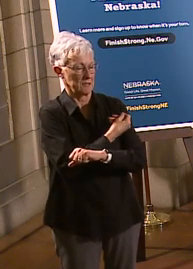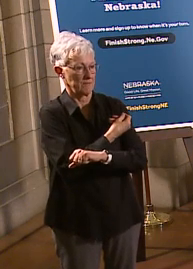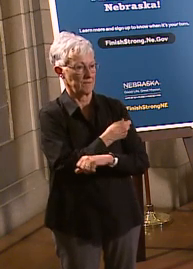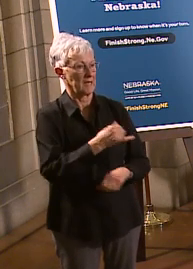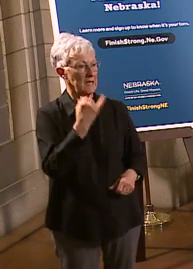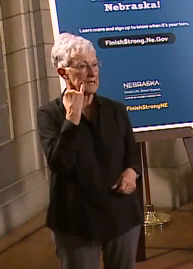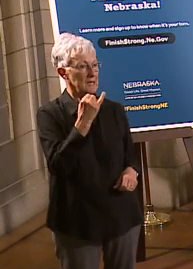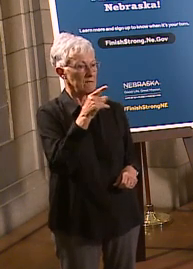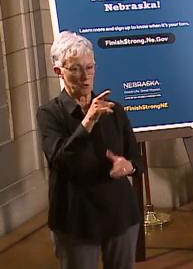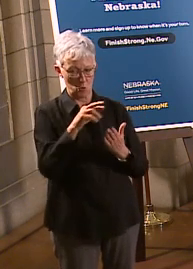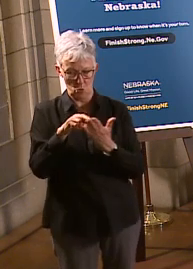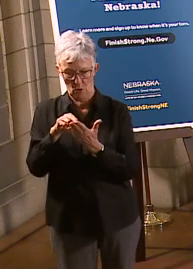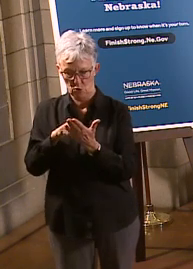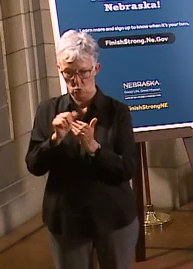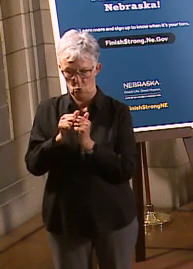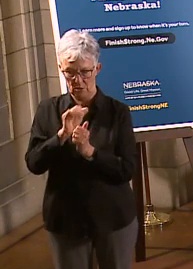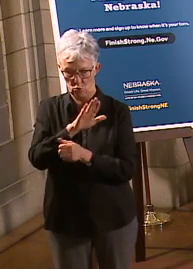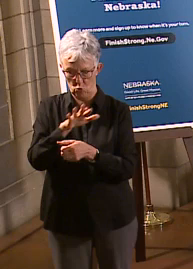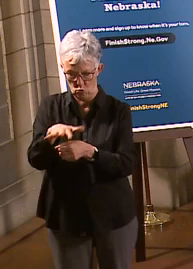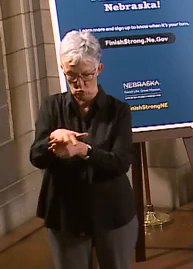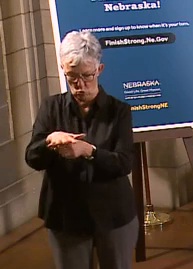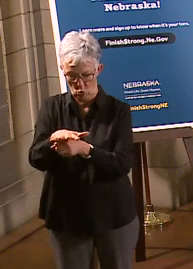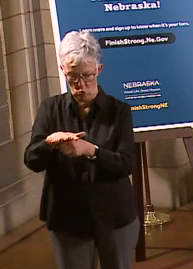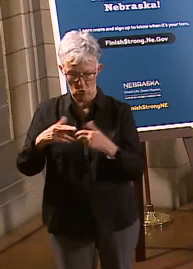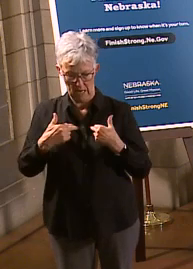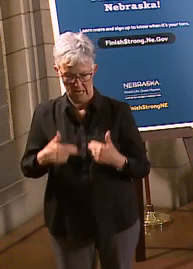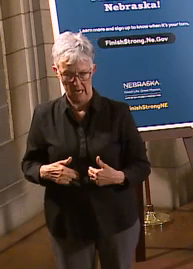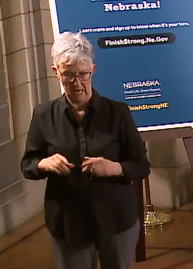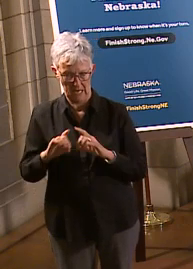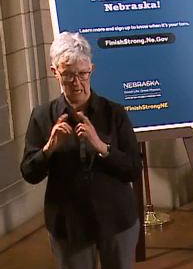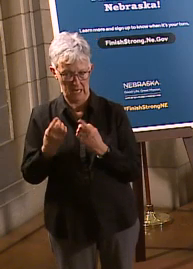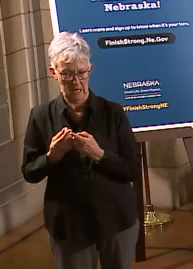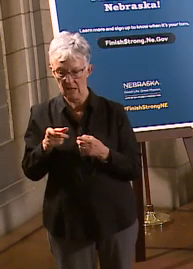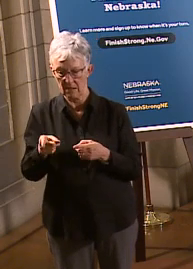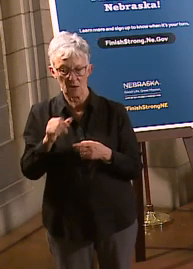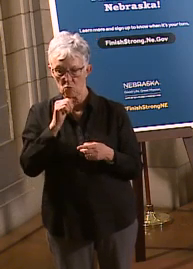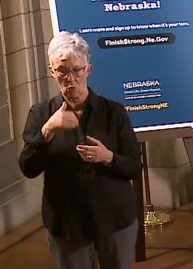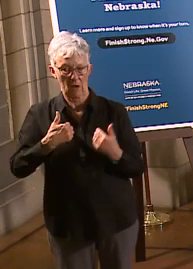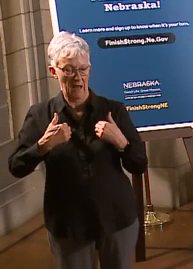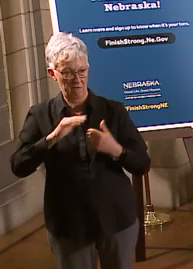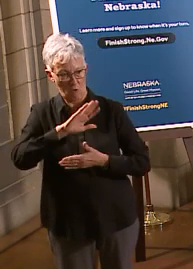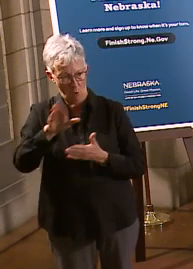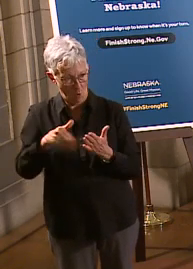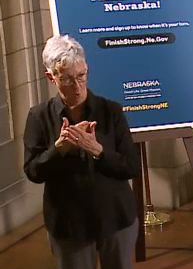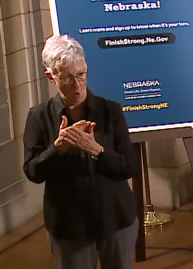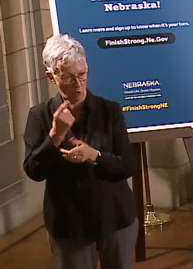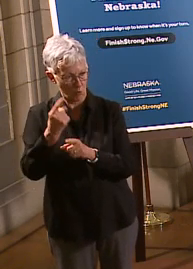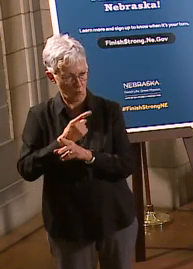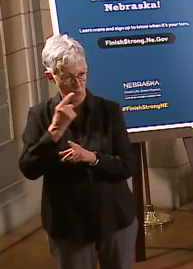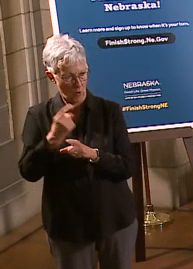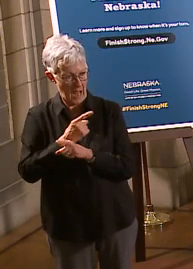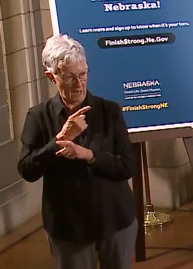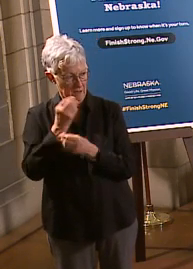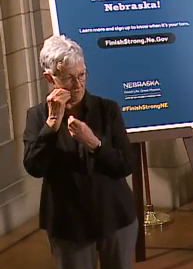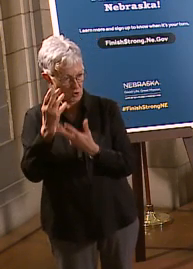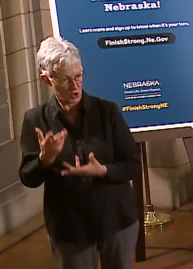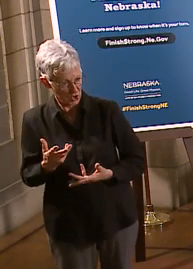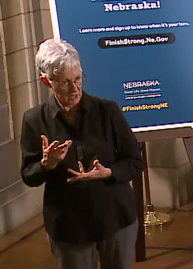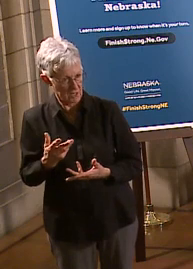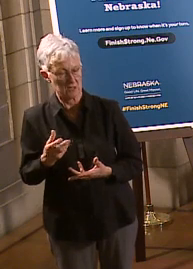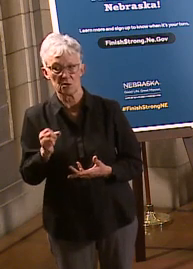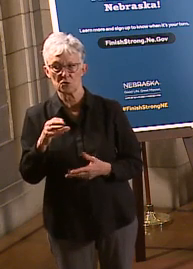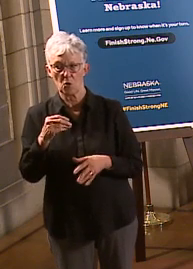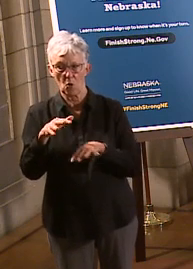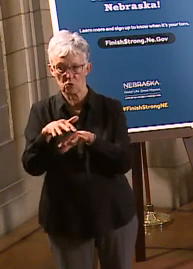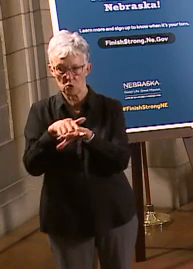local public health departments, many of them do not capture all of the right data, and we slow your entry